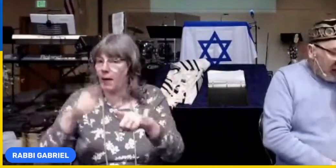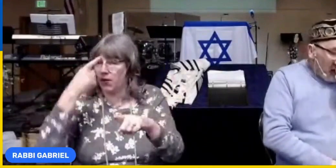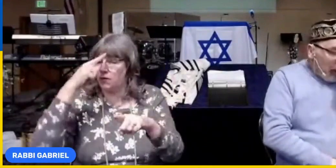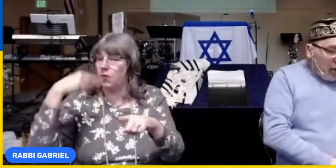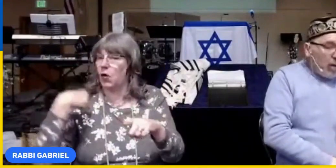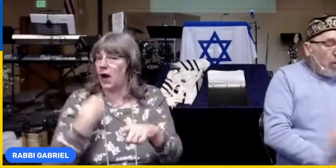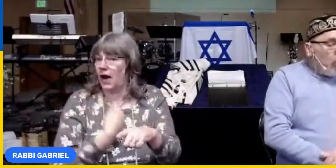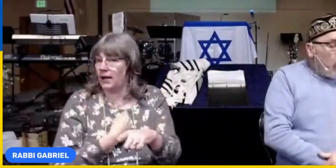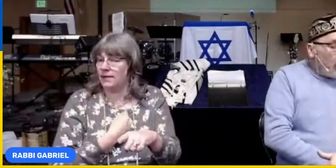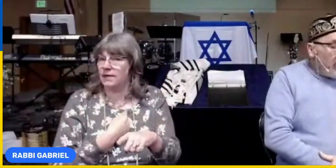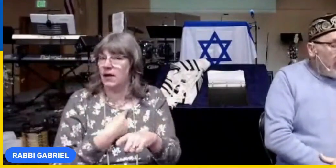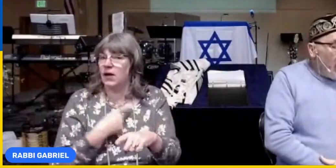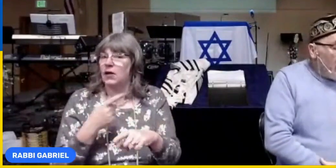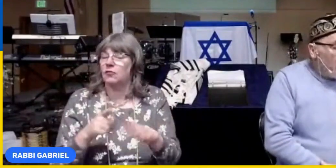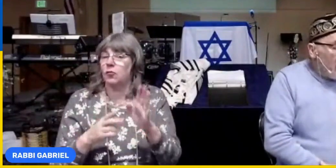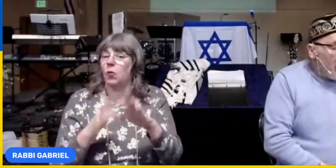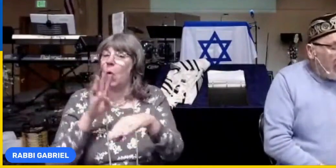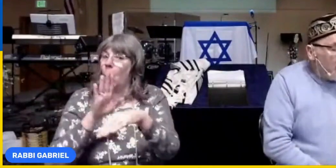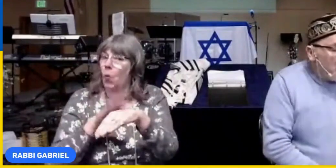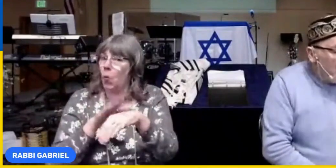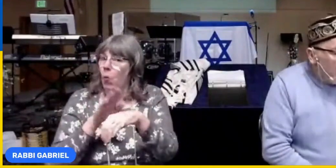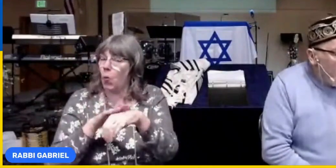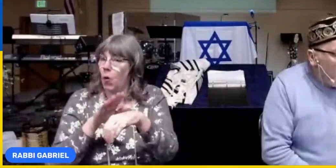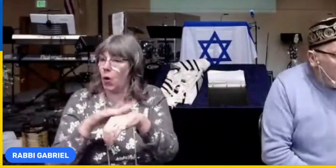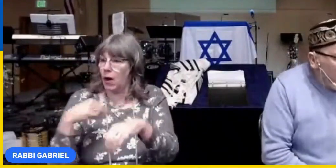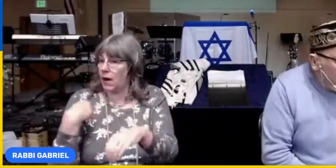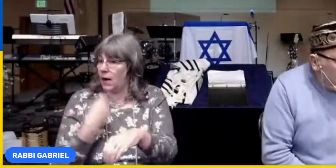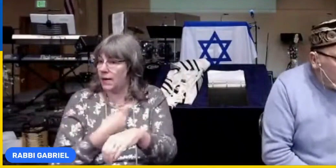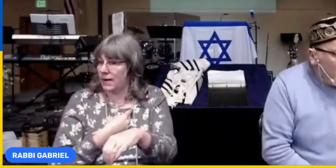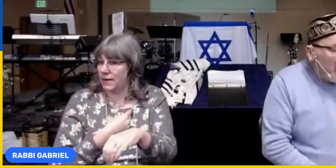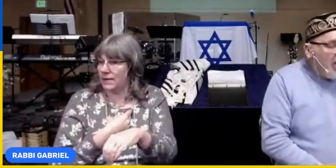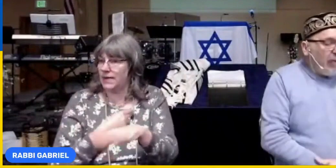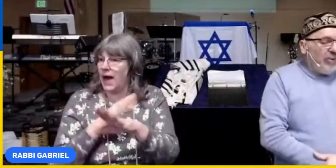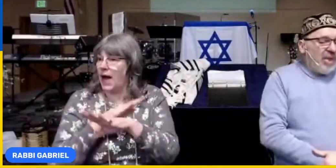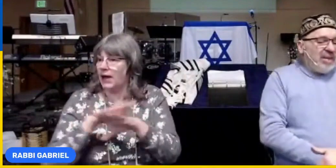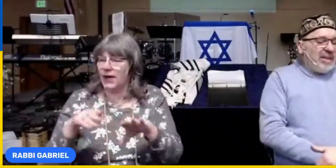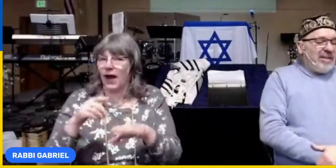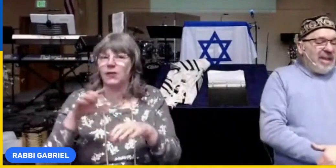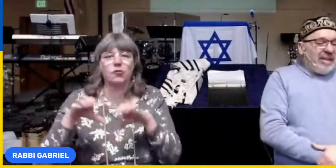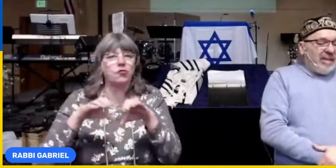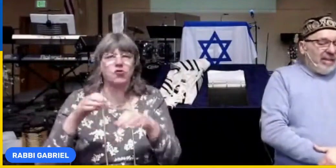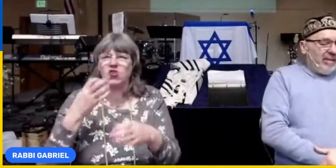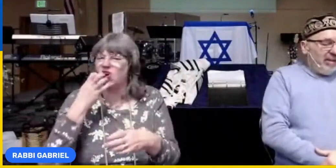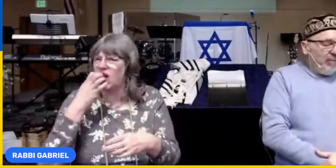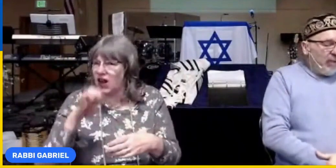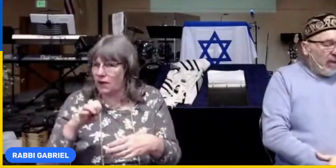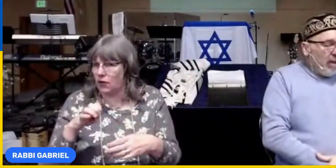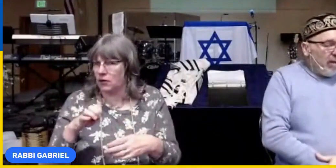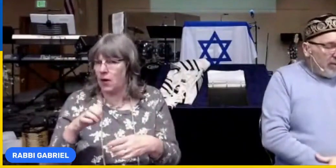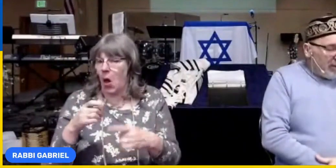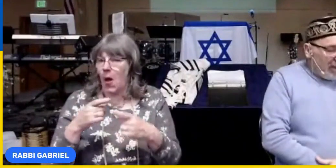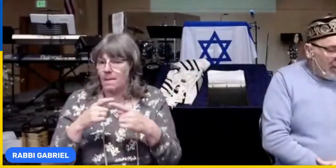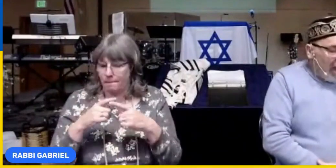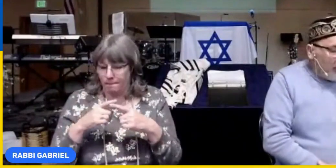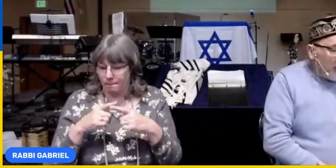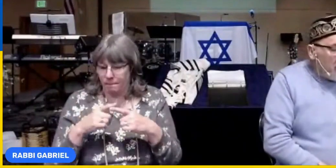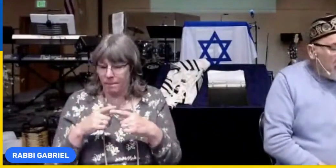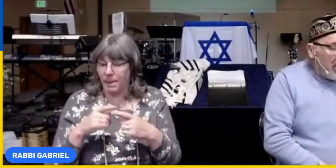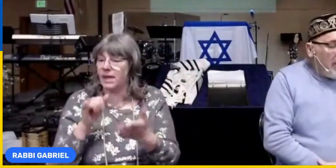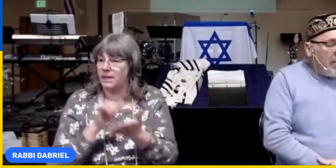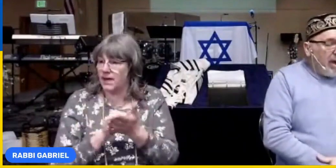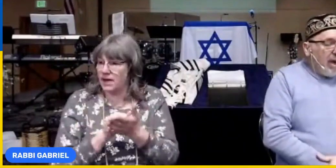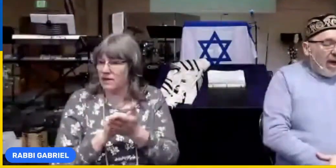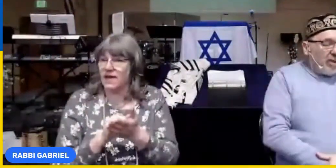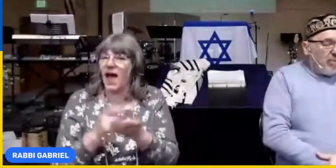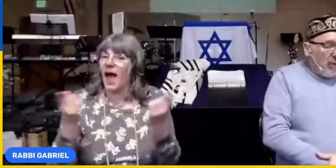historical events, warning us not to set our hearts on evil things as they did. These things happened